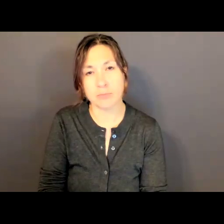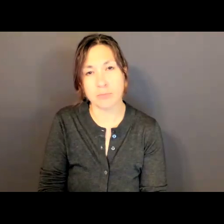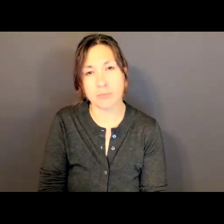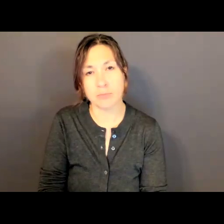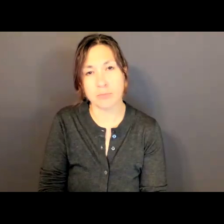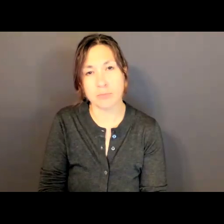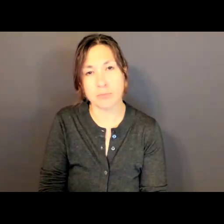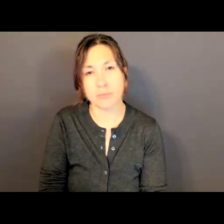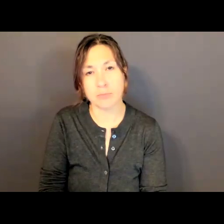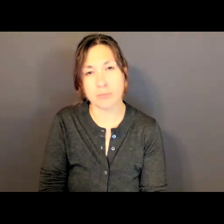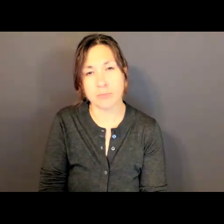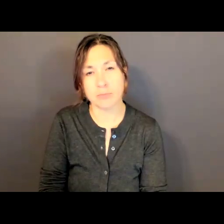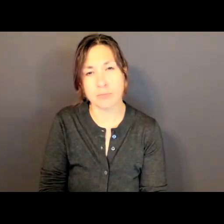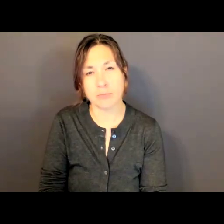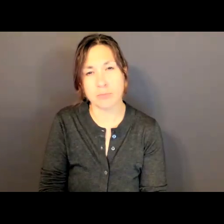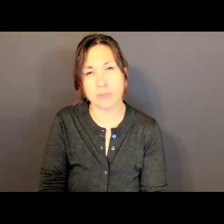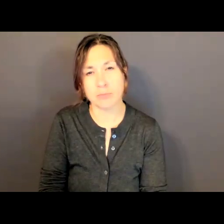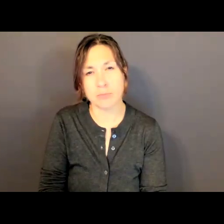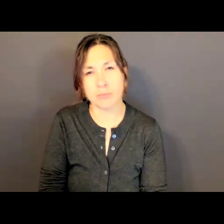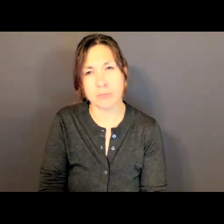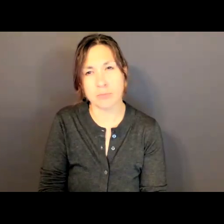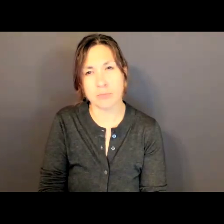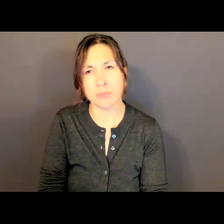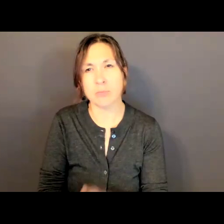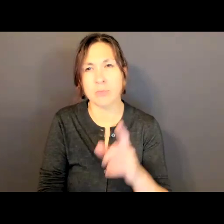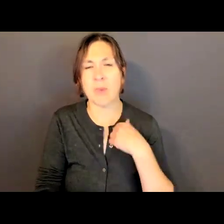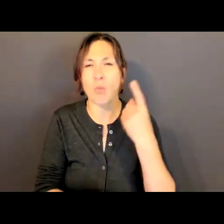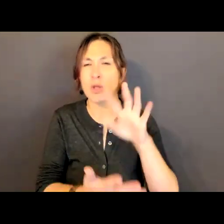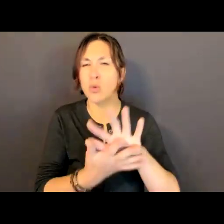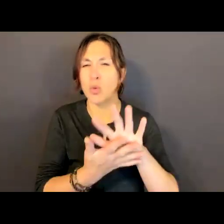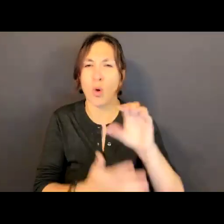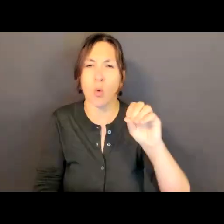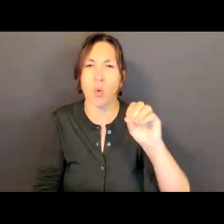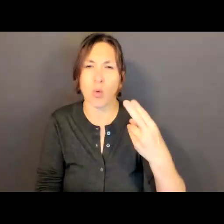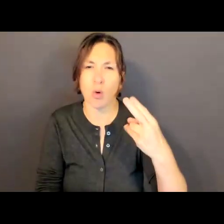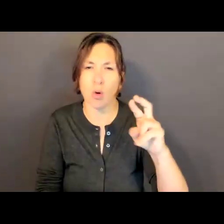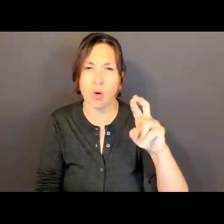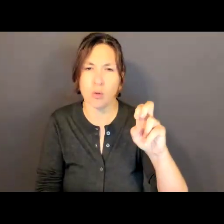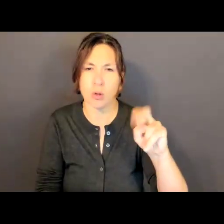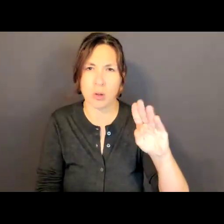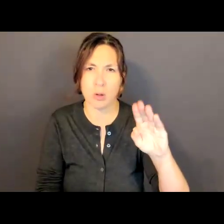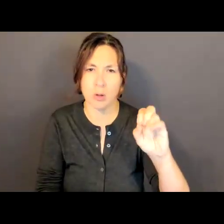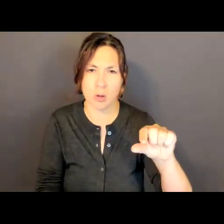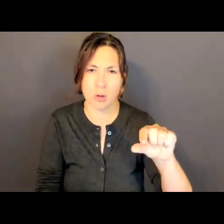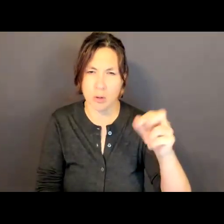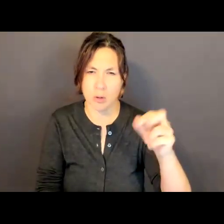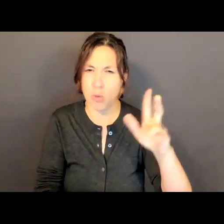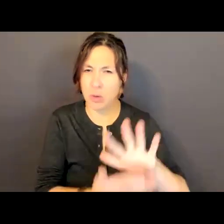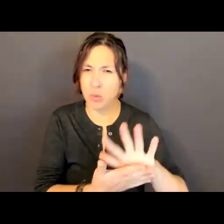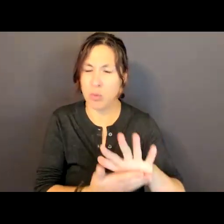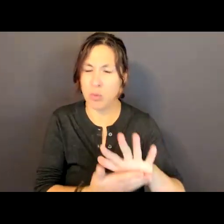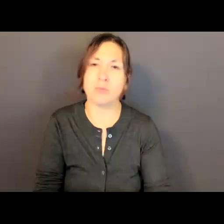of Riverberger, Orenburg. yeah, que el distrito había